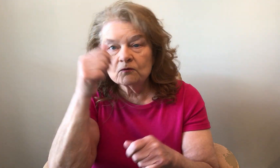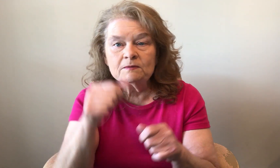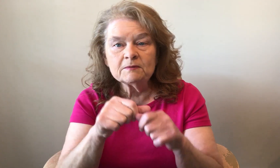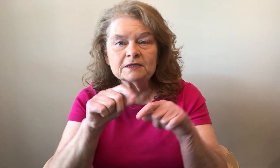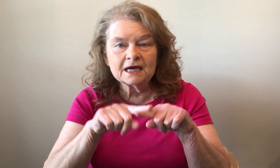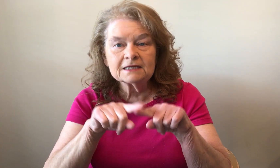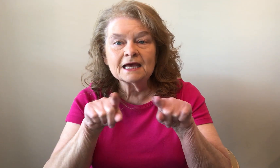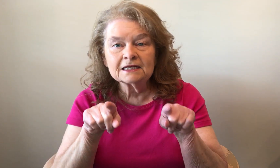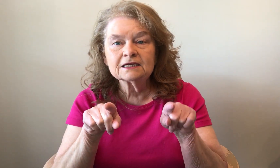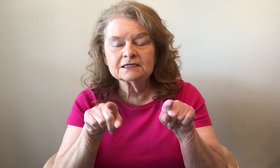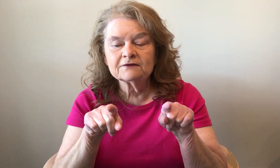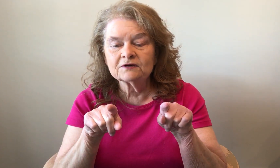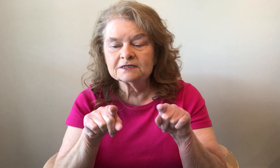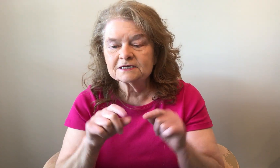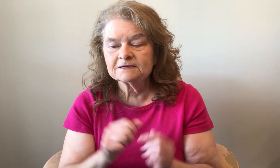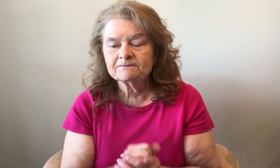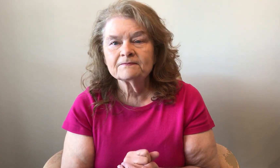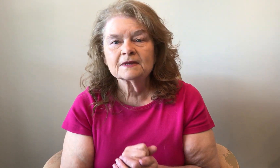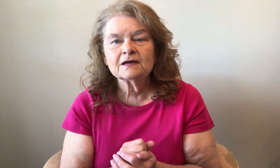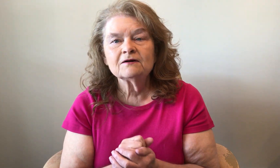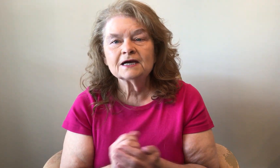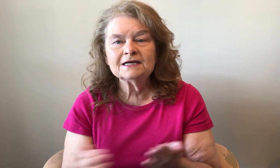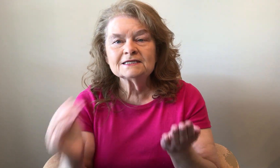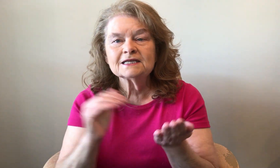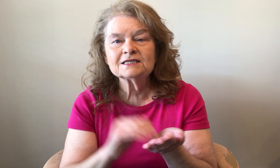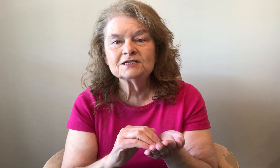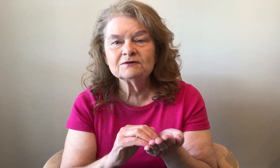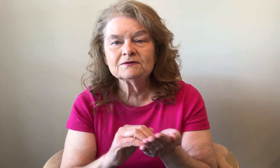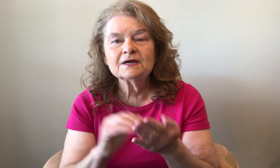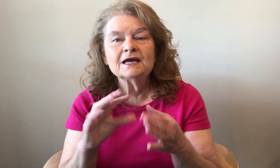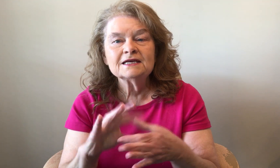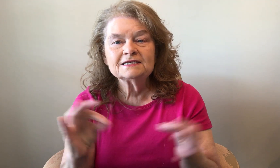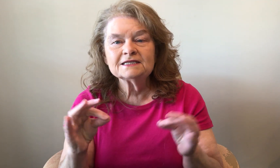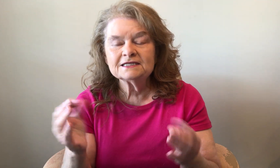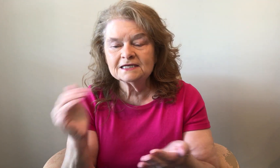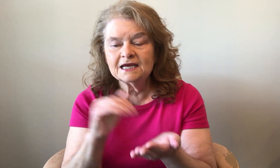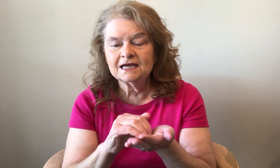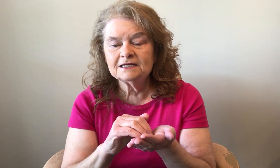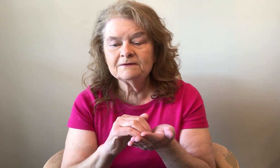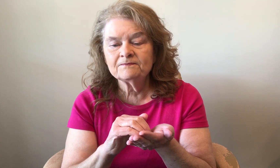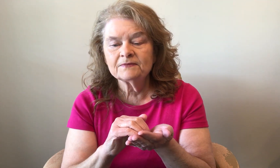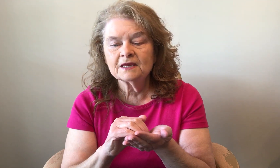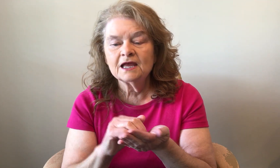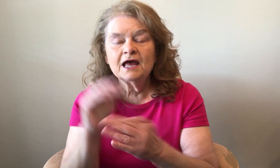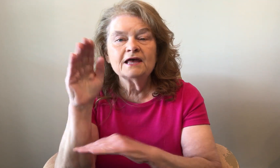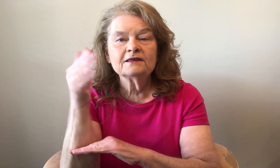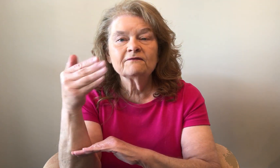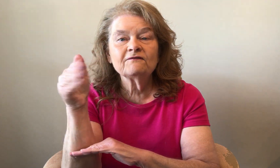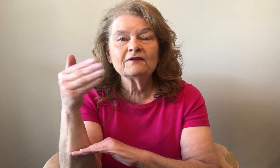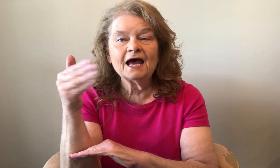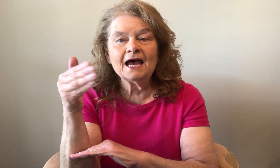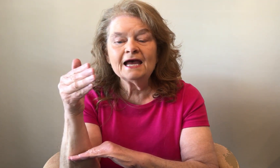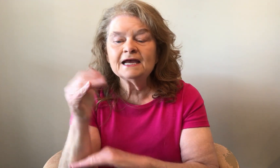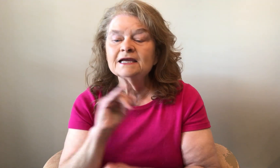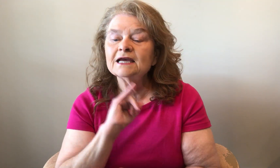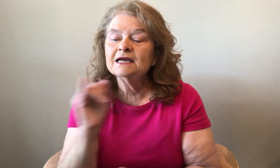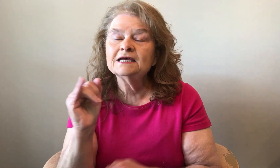remember that little difference. Okay, so let's do a sentence again. The flag